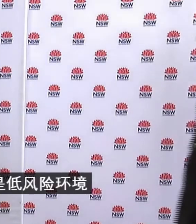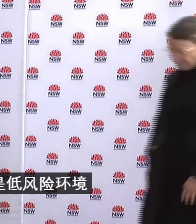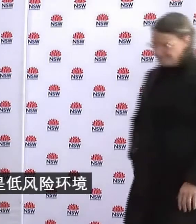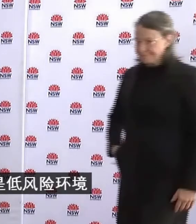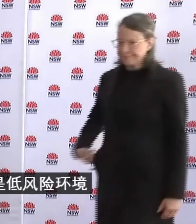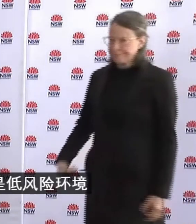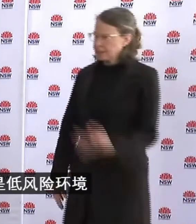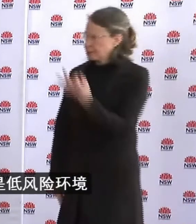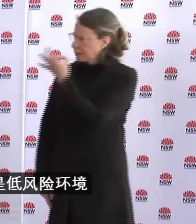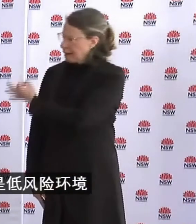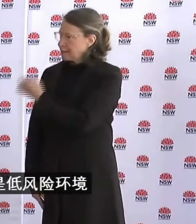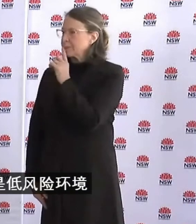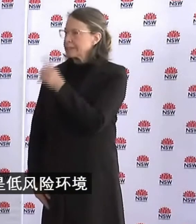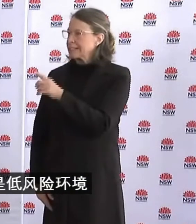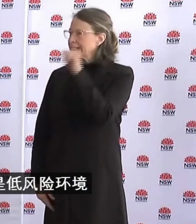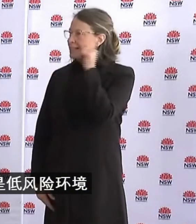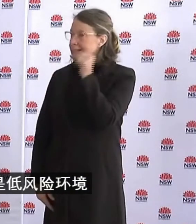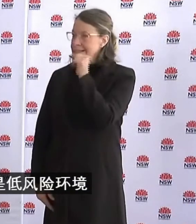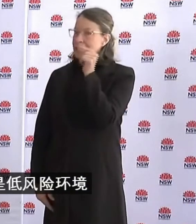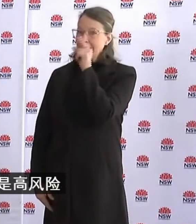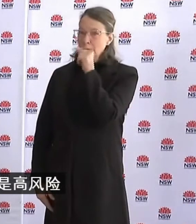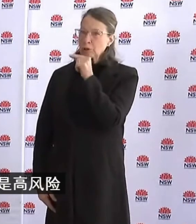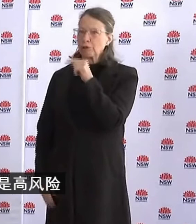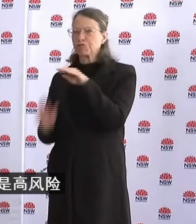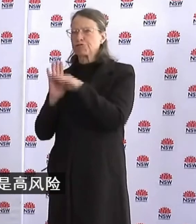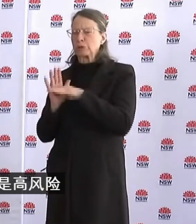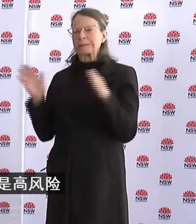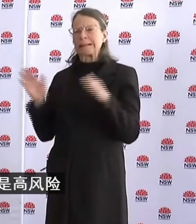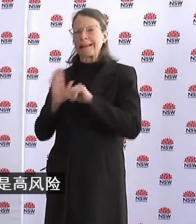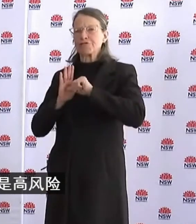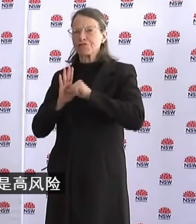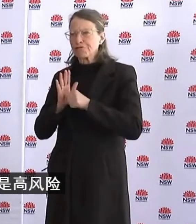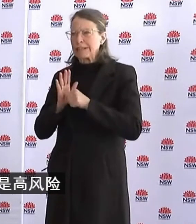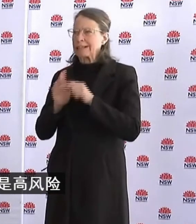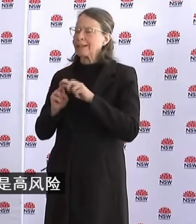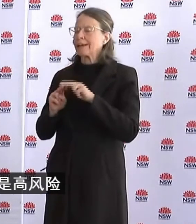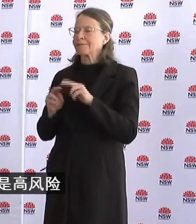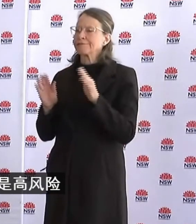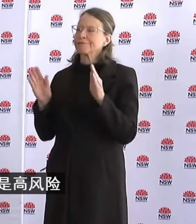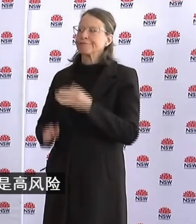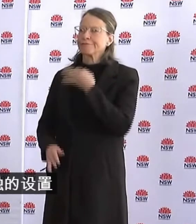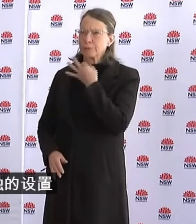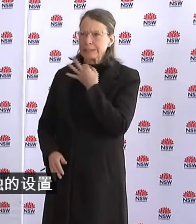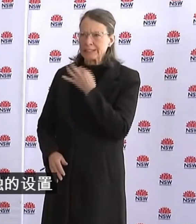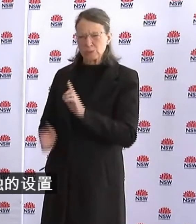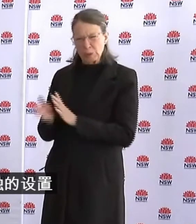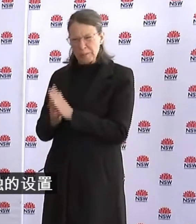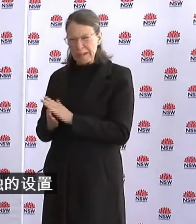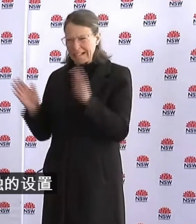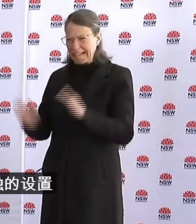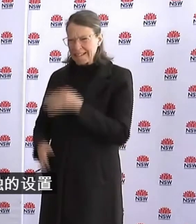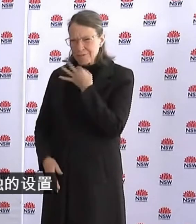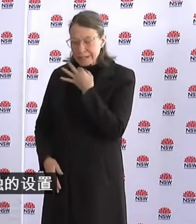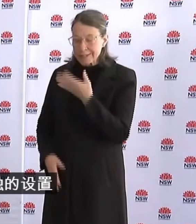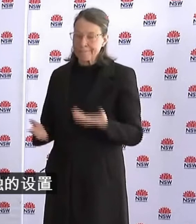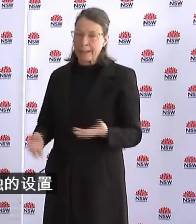in low-risk settings. What is a low-risk setting? Well, obviously, settings. Well, I'll tell you what, the high-risk settings are settings where